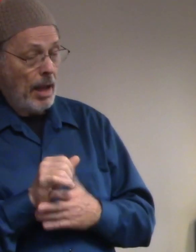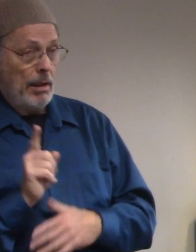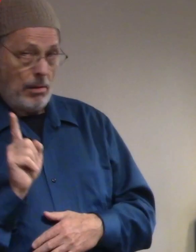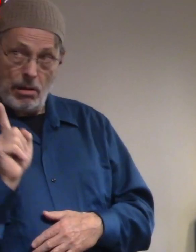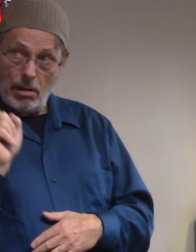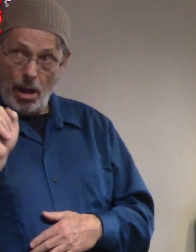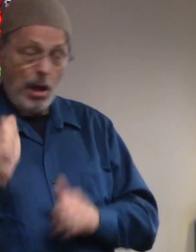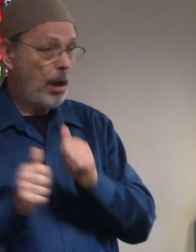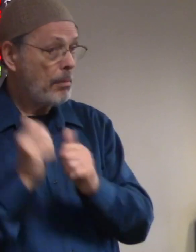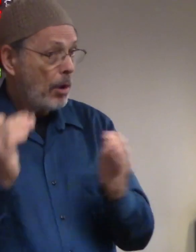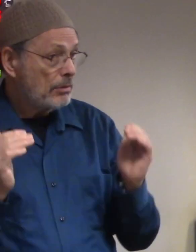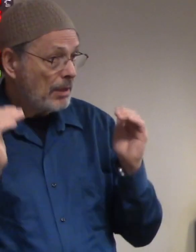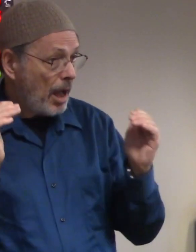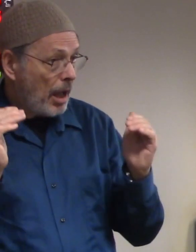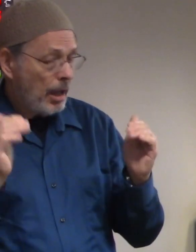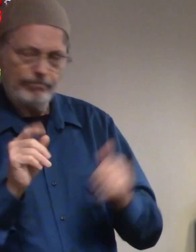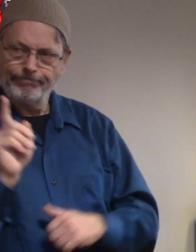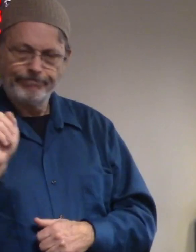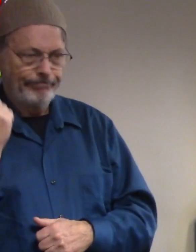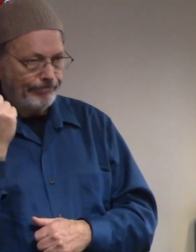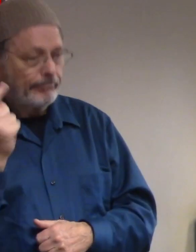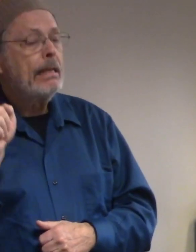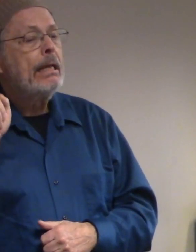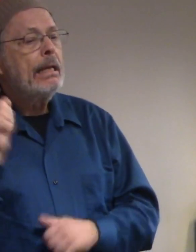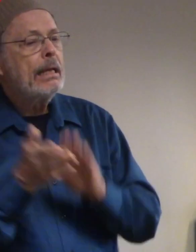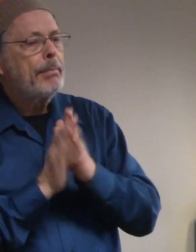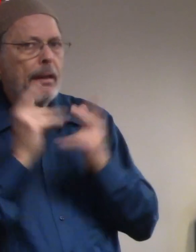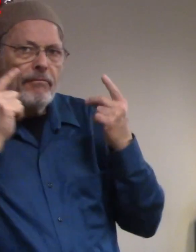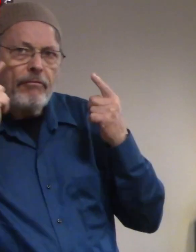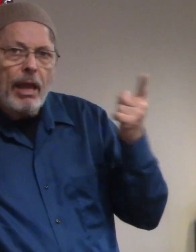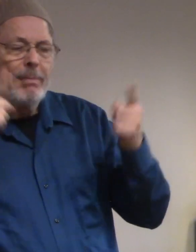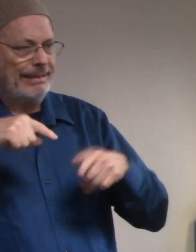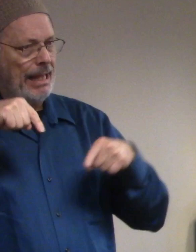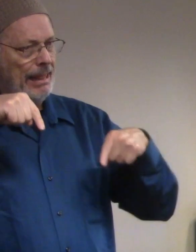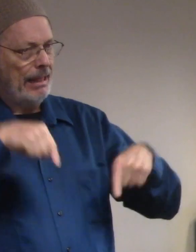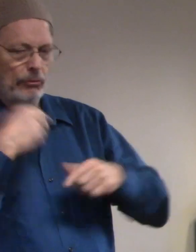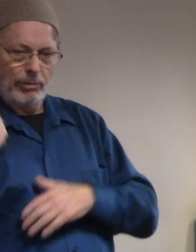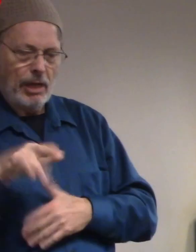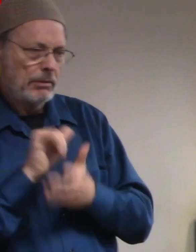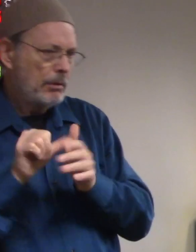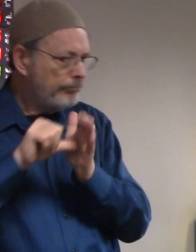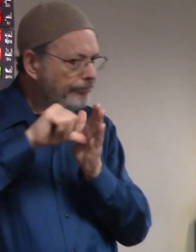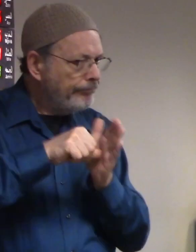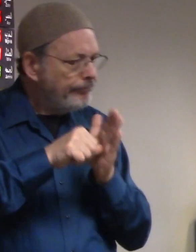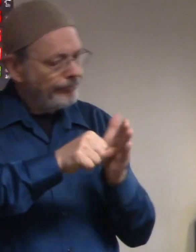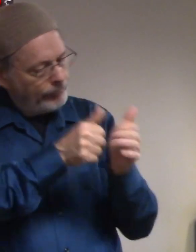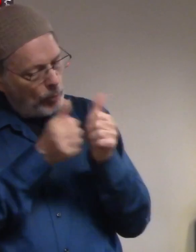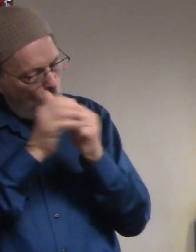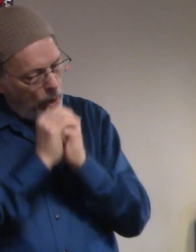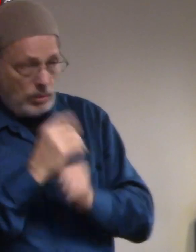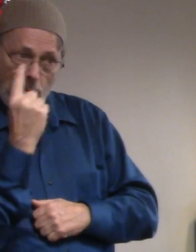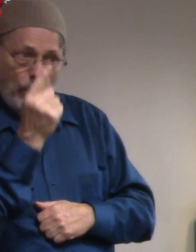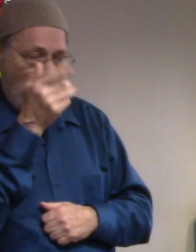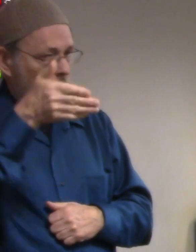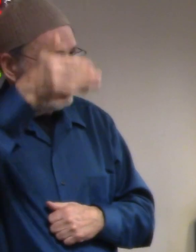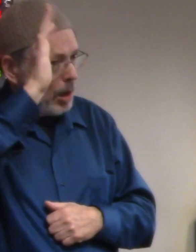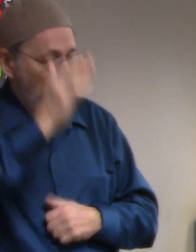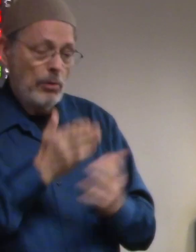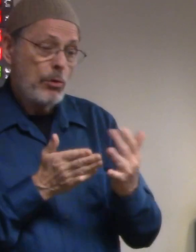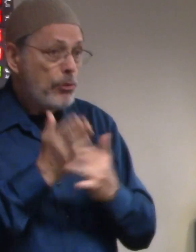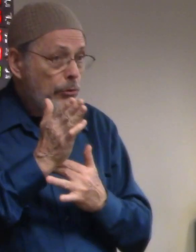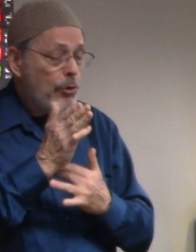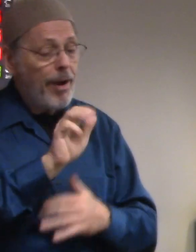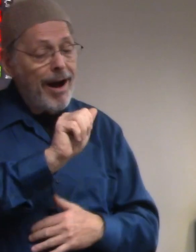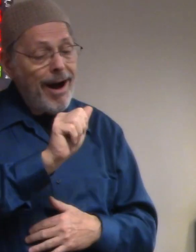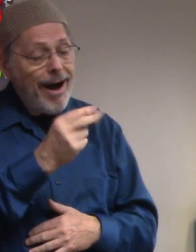subhanahu wa ta'ala, he's the one, became known in his monotheistic religion to the entirety of the humanity through who? Through